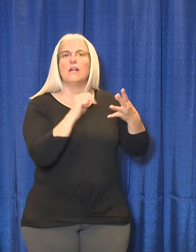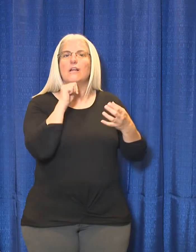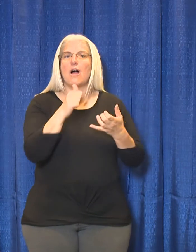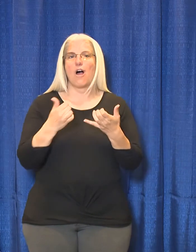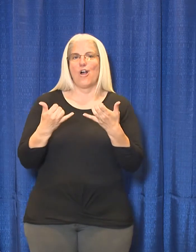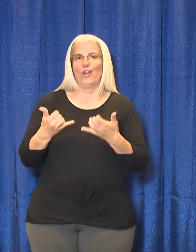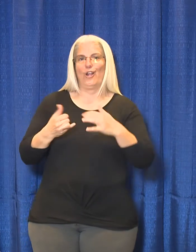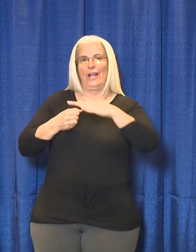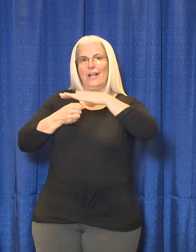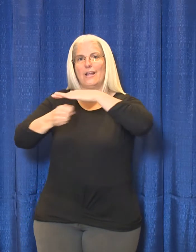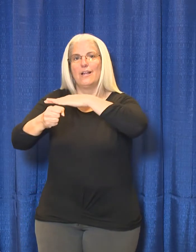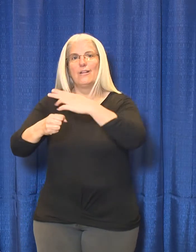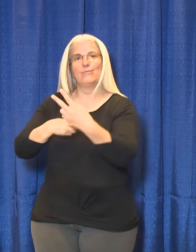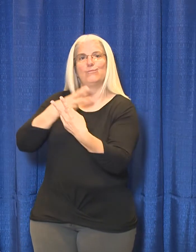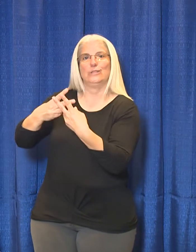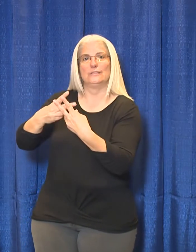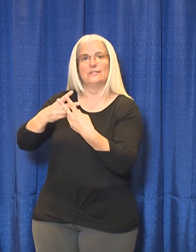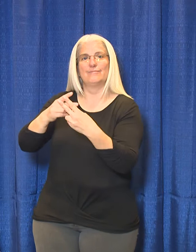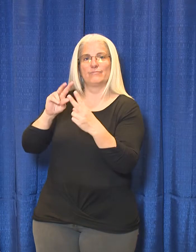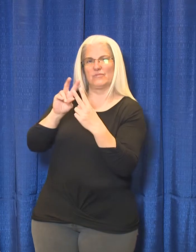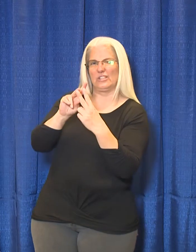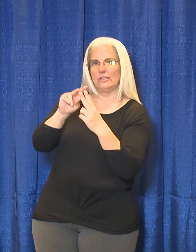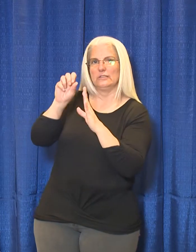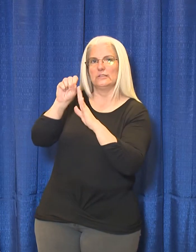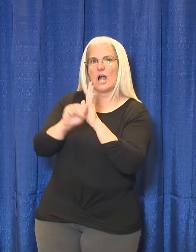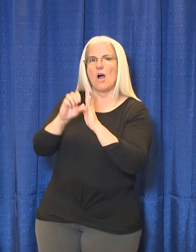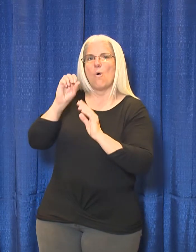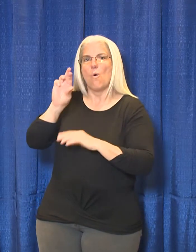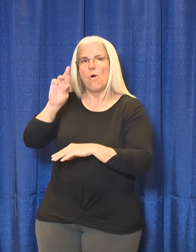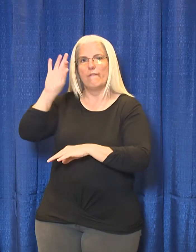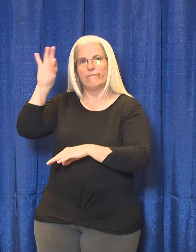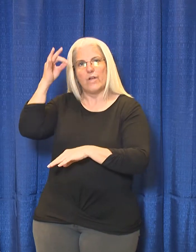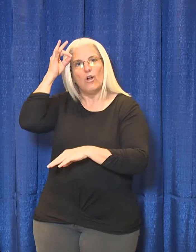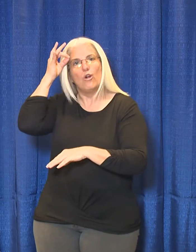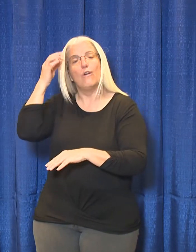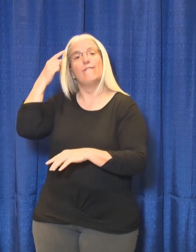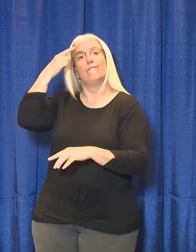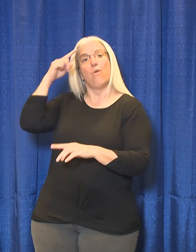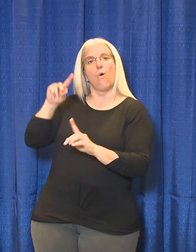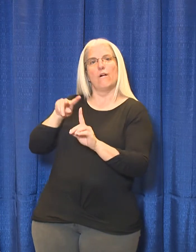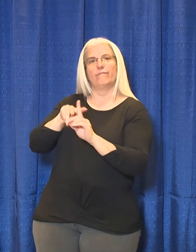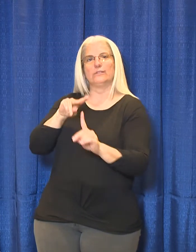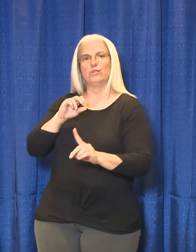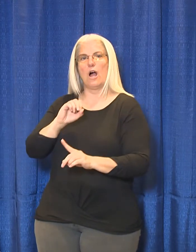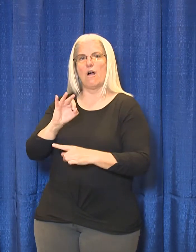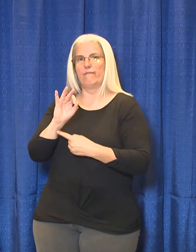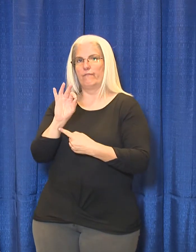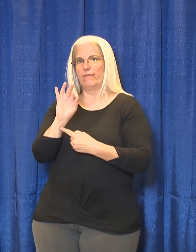not currently serving a state or federal prison term for the conviction of a felony,